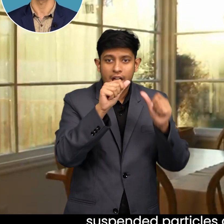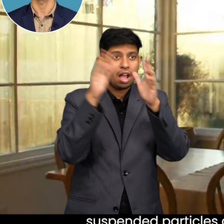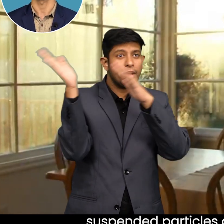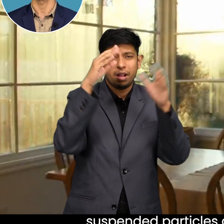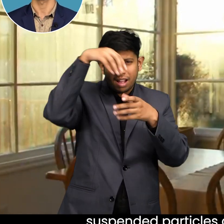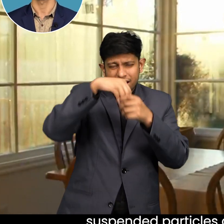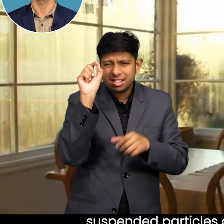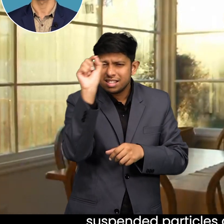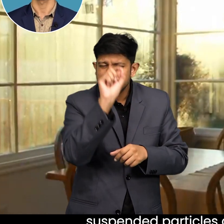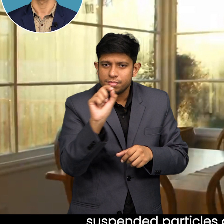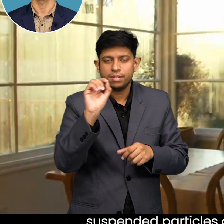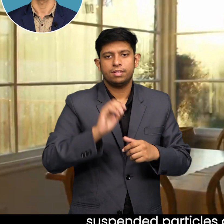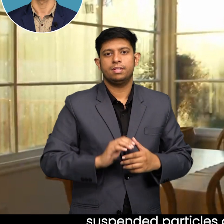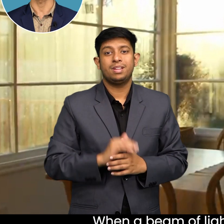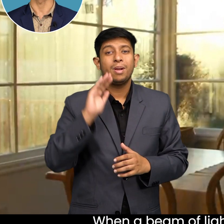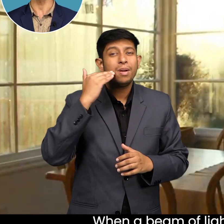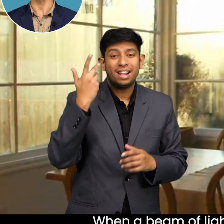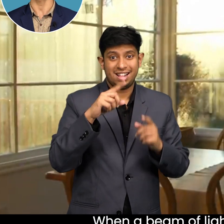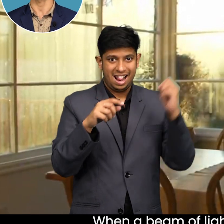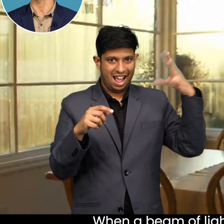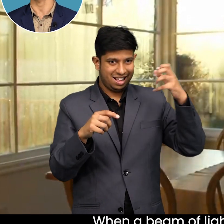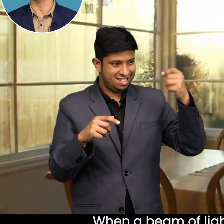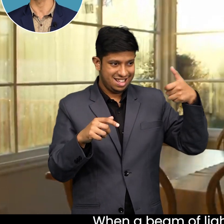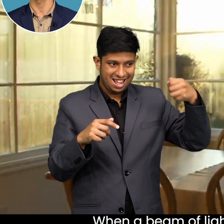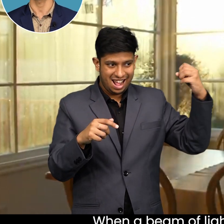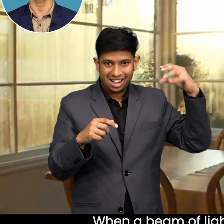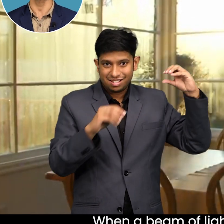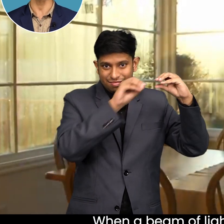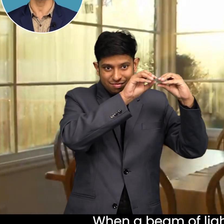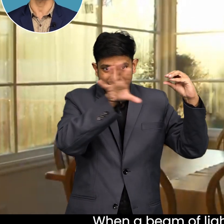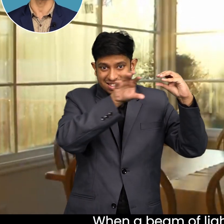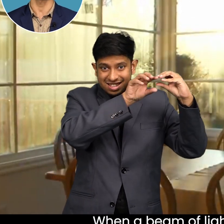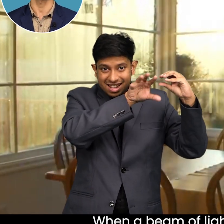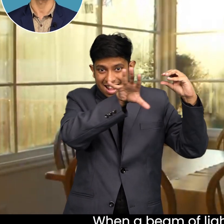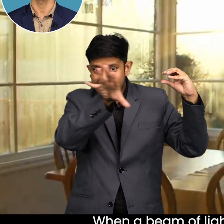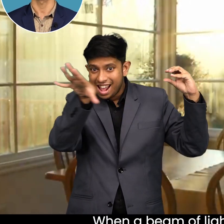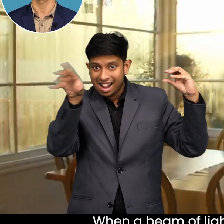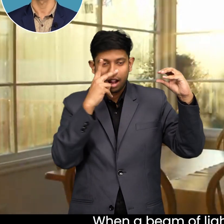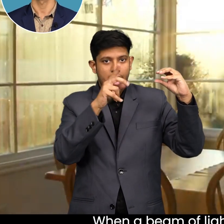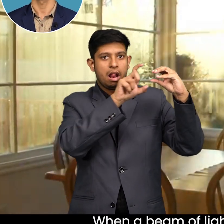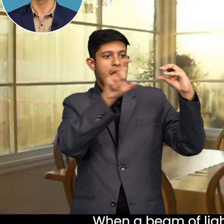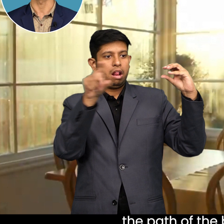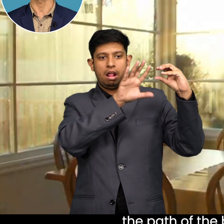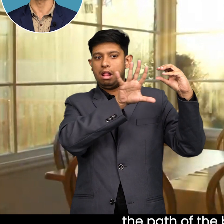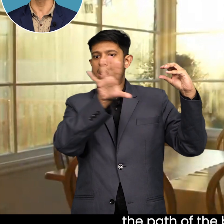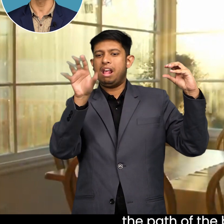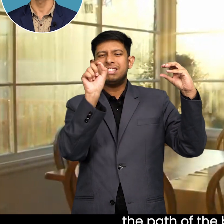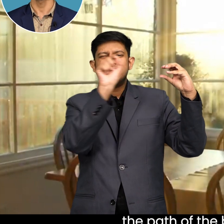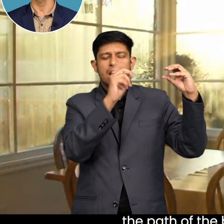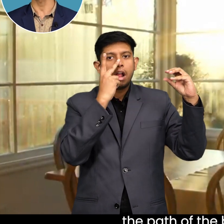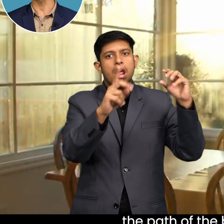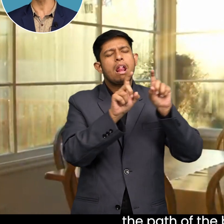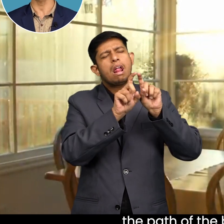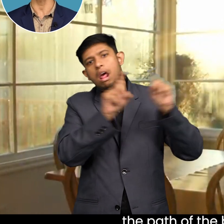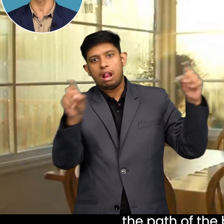air. When a beam of light strikes such fine particles, the path